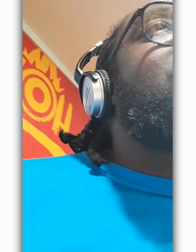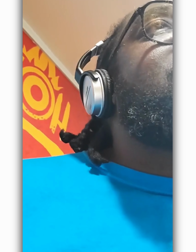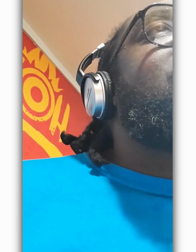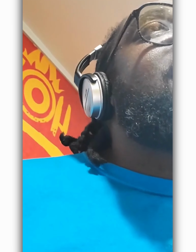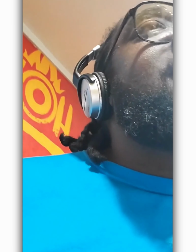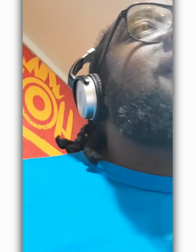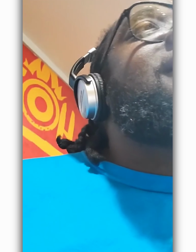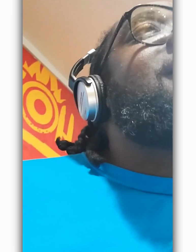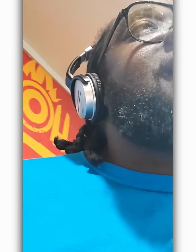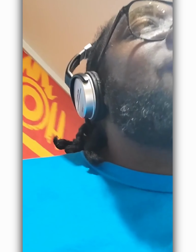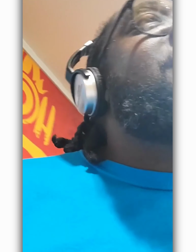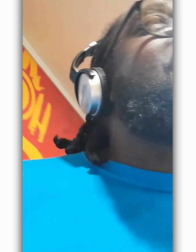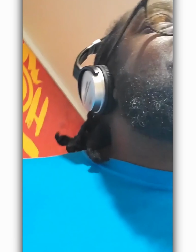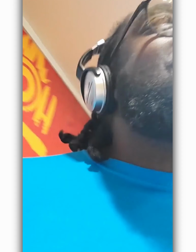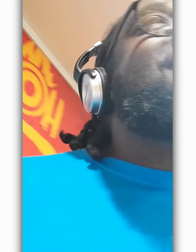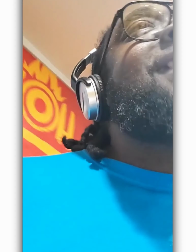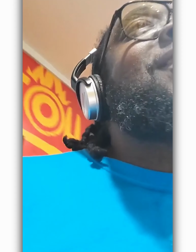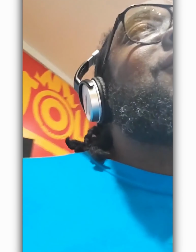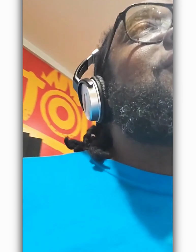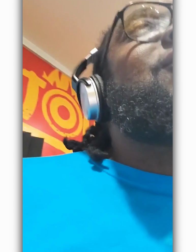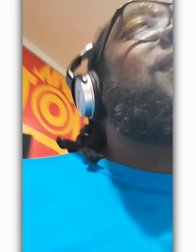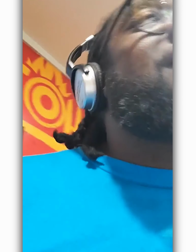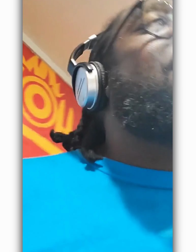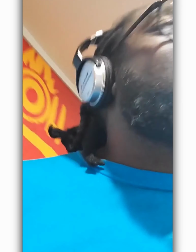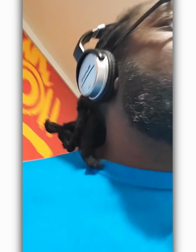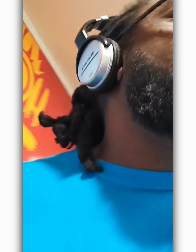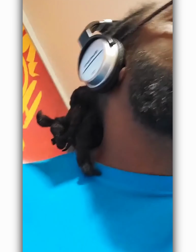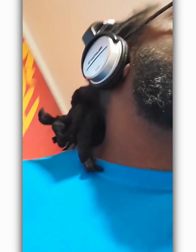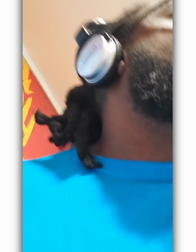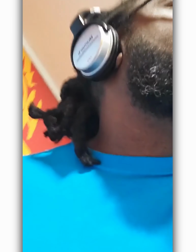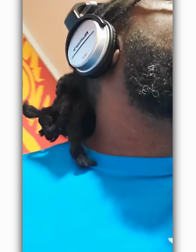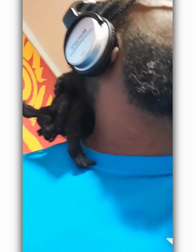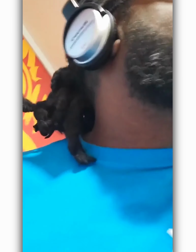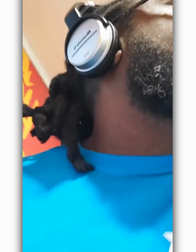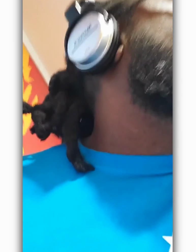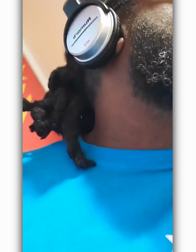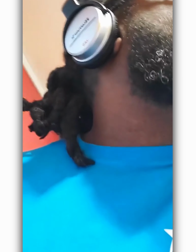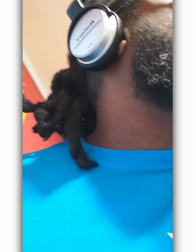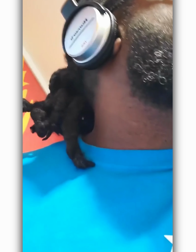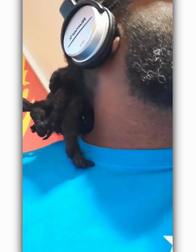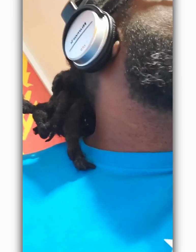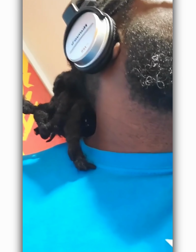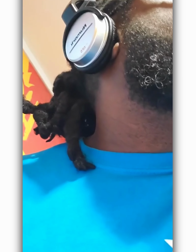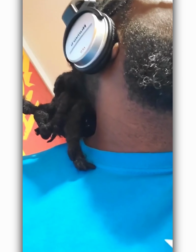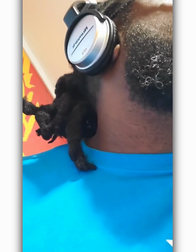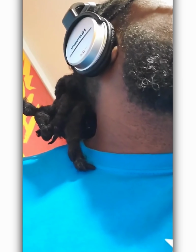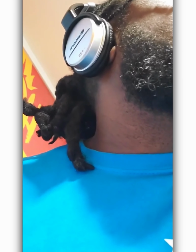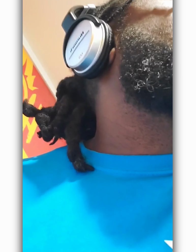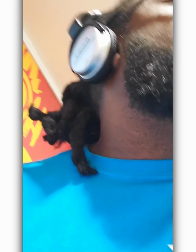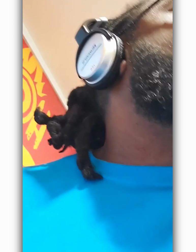interpreter. Can you please introduce yourself? You might start her with the mic, please. Turn the mic to her, please.